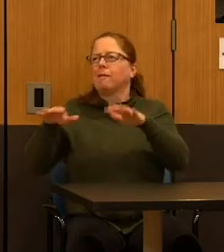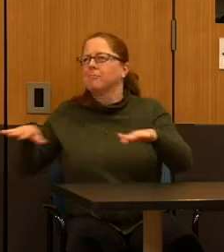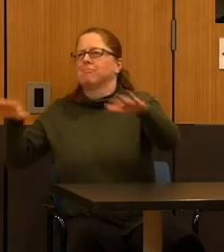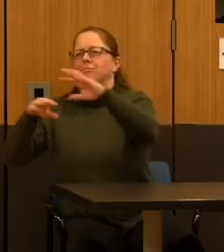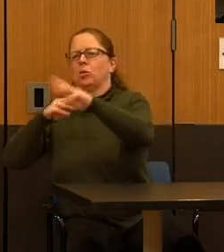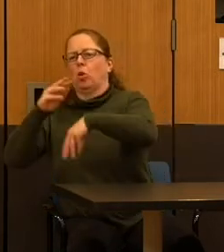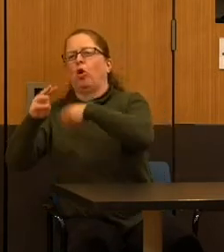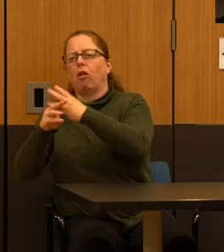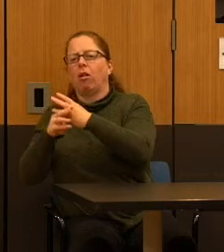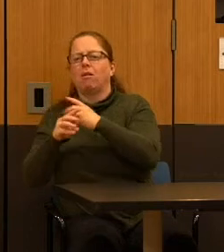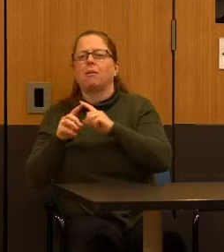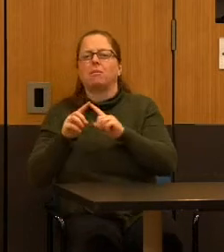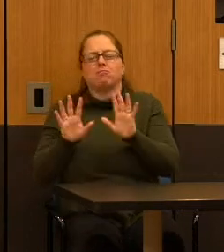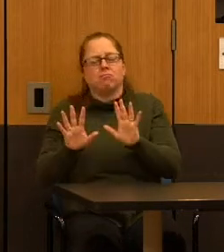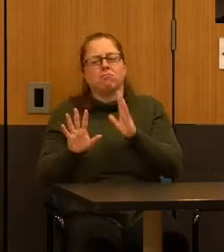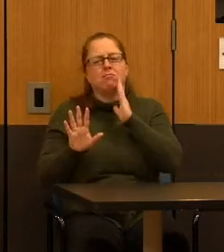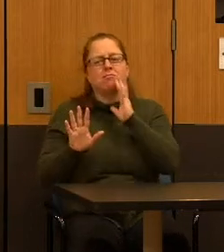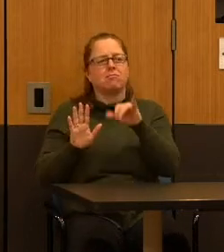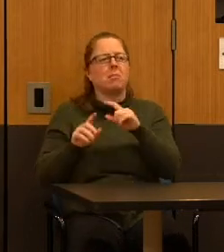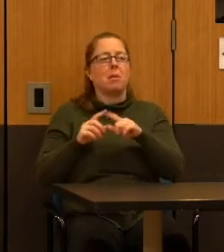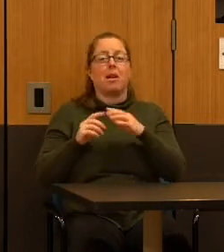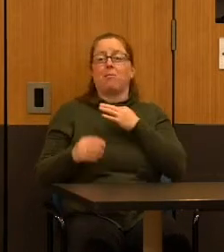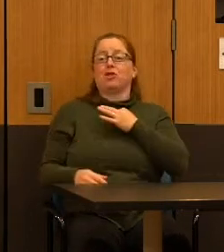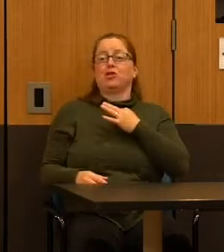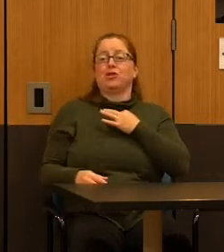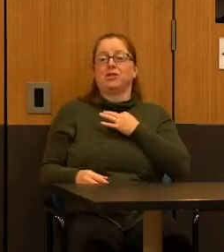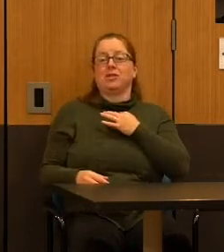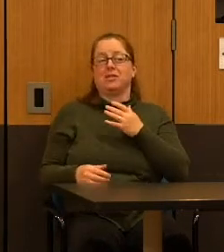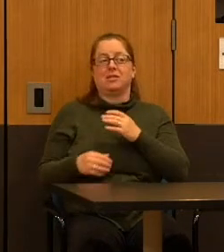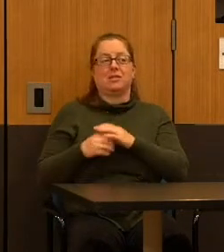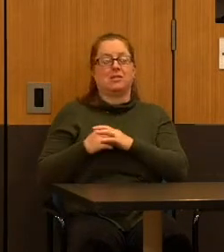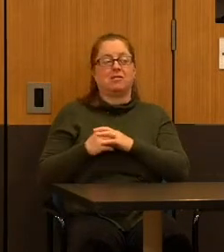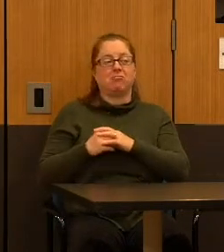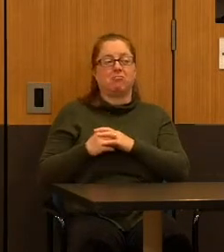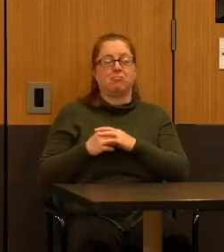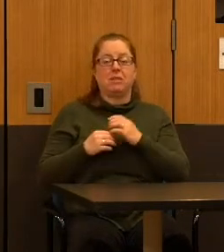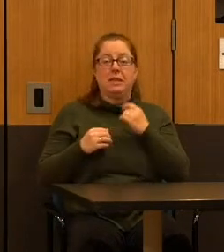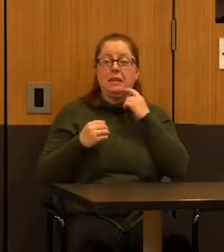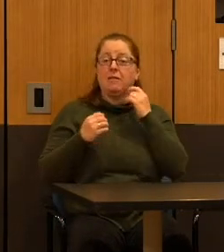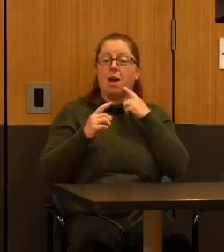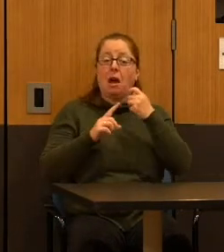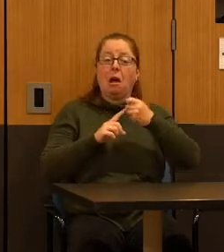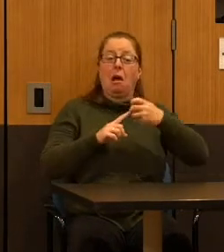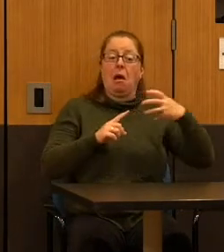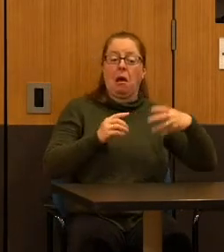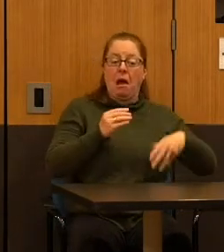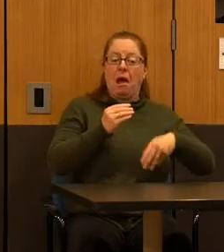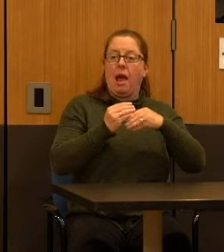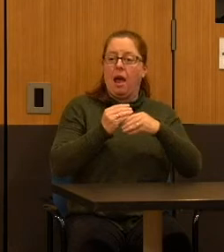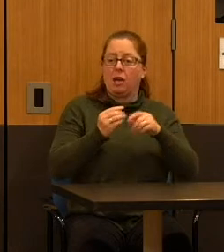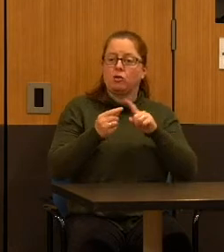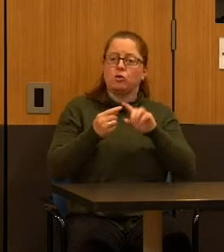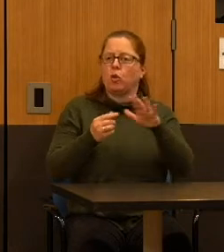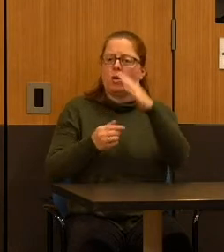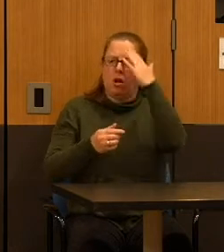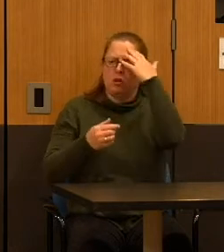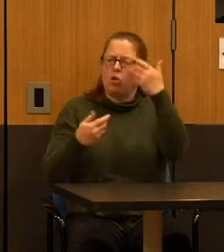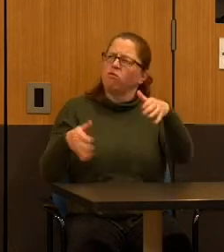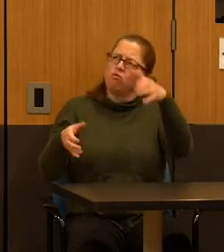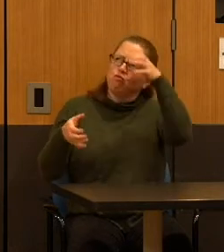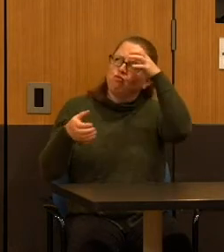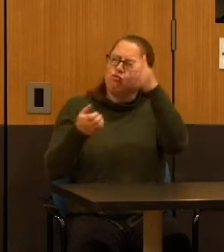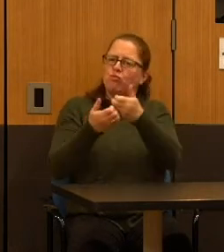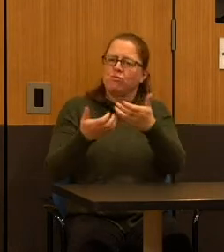world. But I'm particularly curious to hear if I, you know, add to what folks already know about this